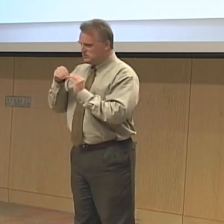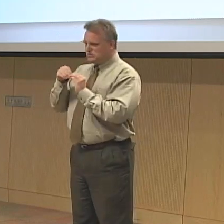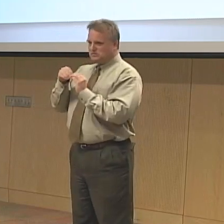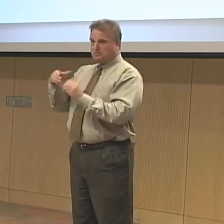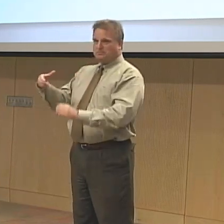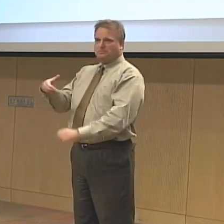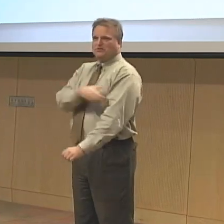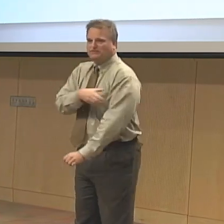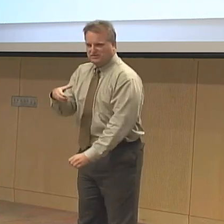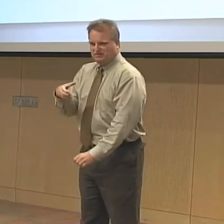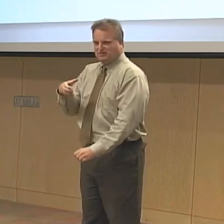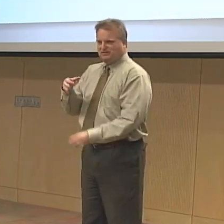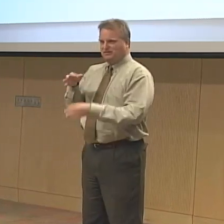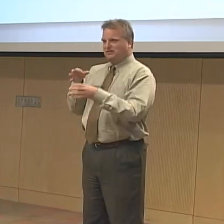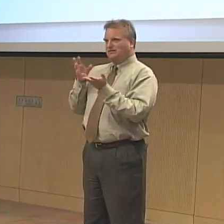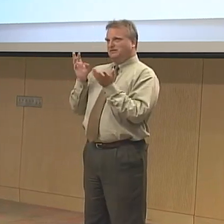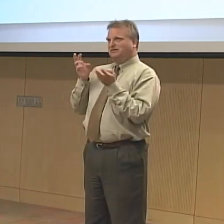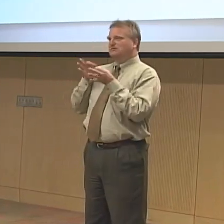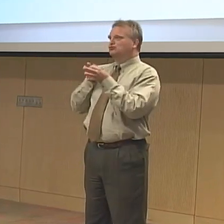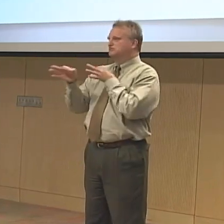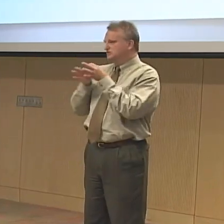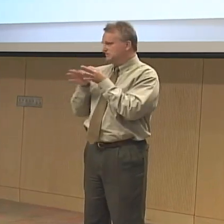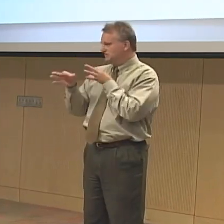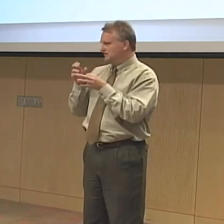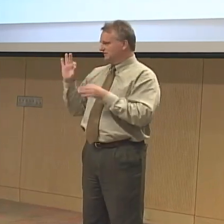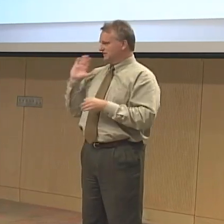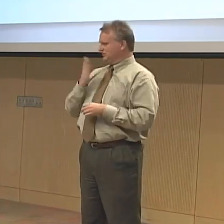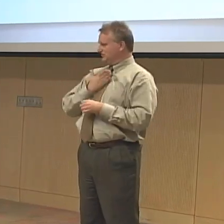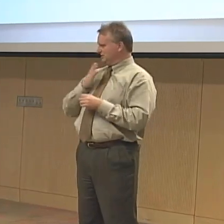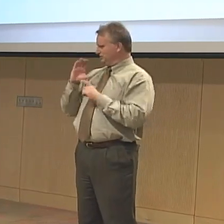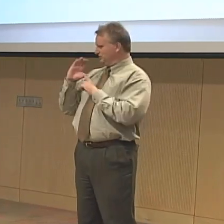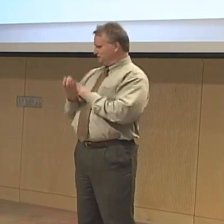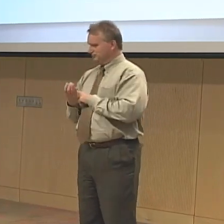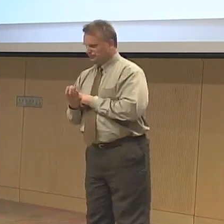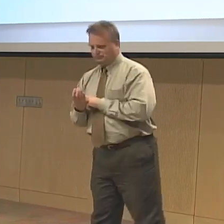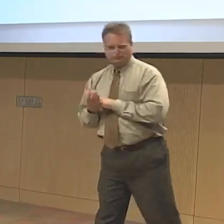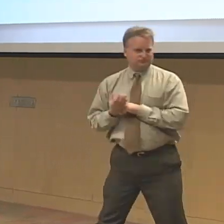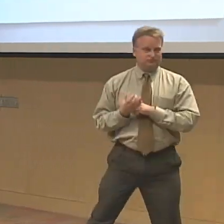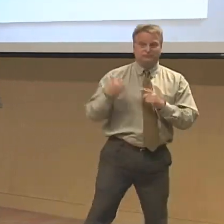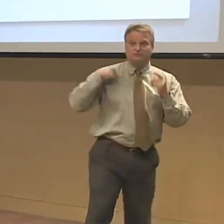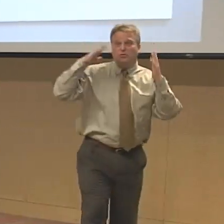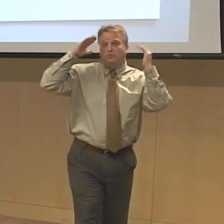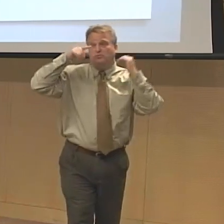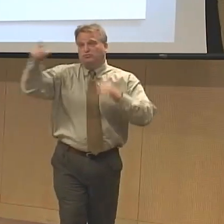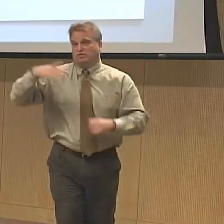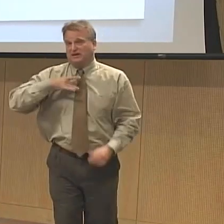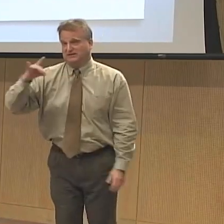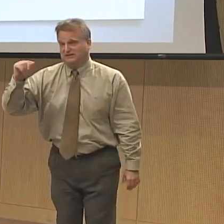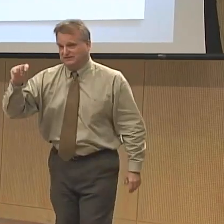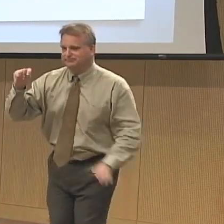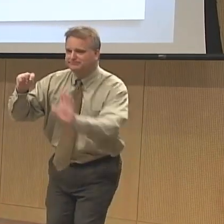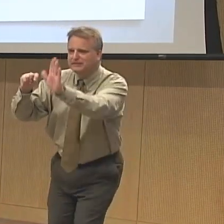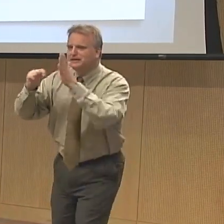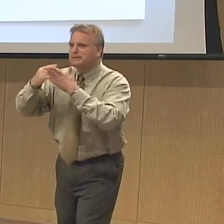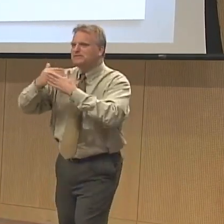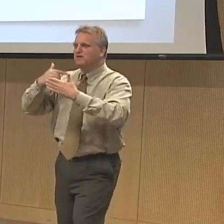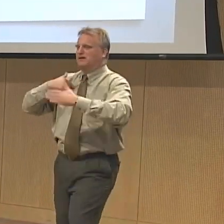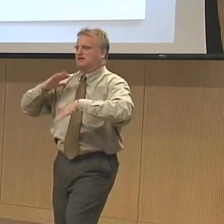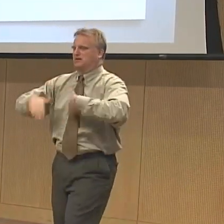more real and more powerful, a more powerful description of deaf culture. And I hope that you like it.